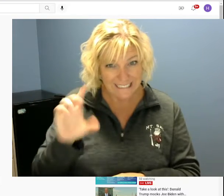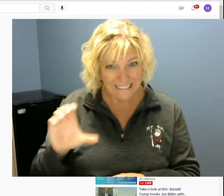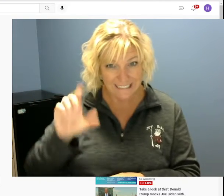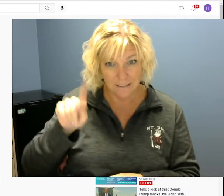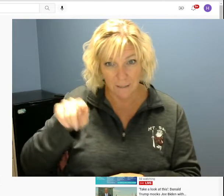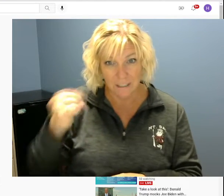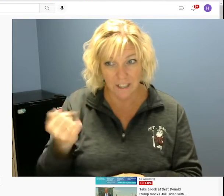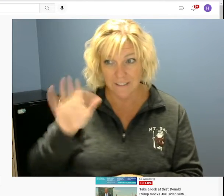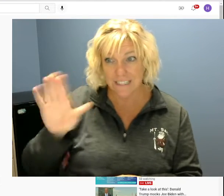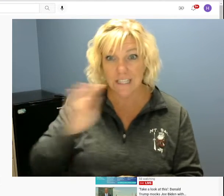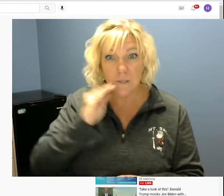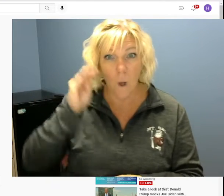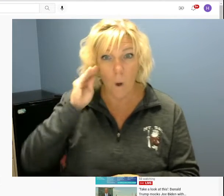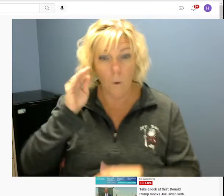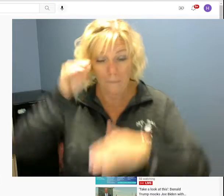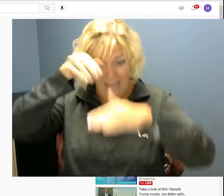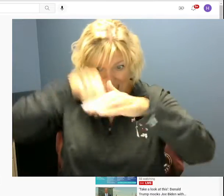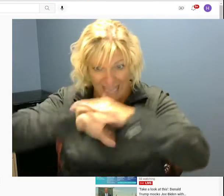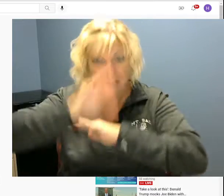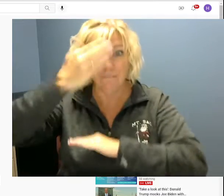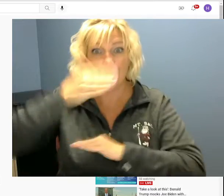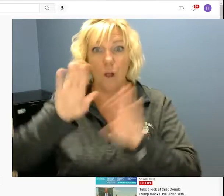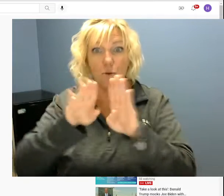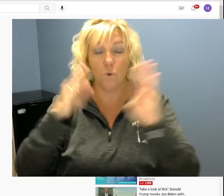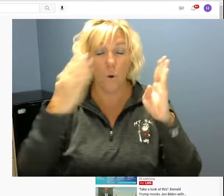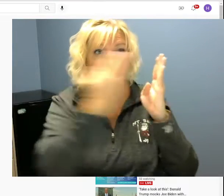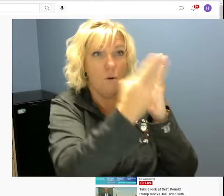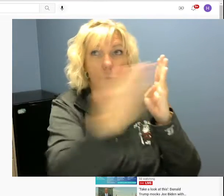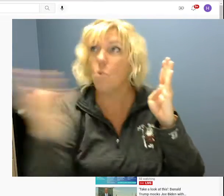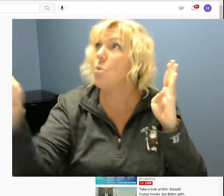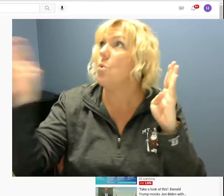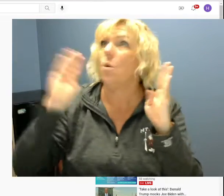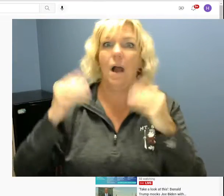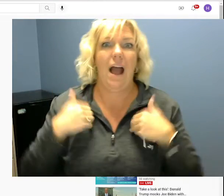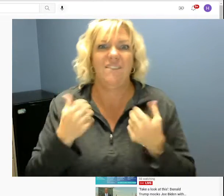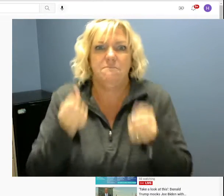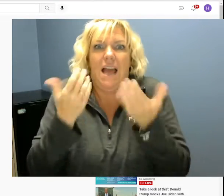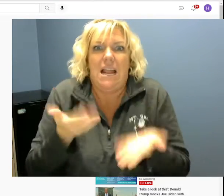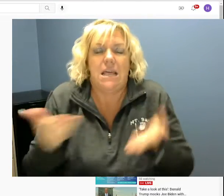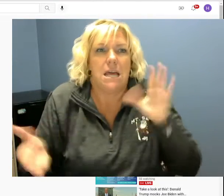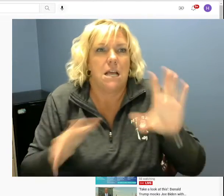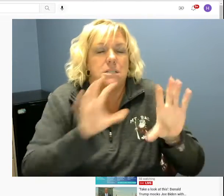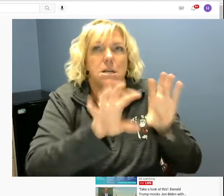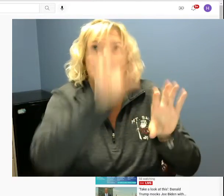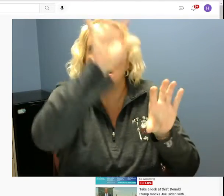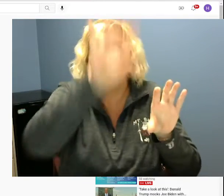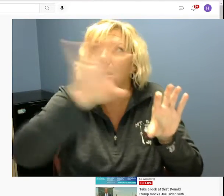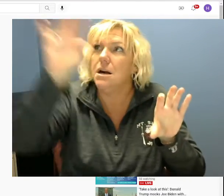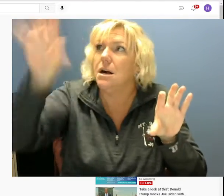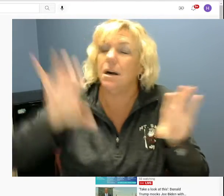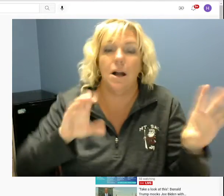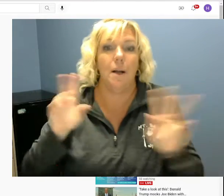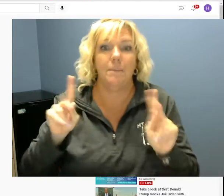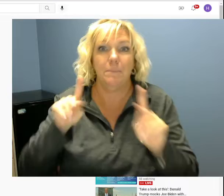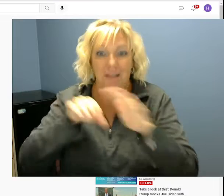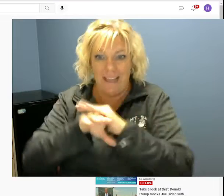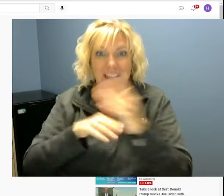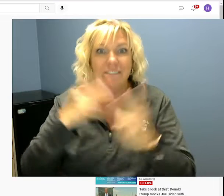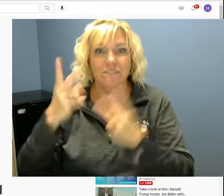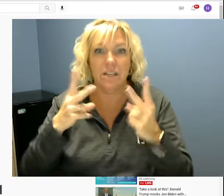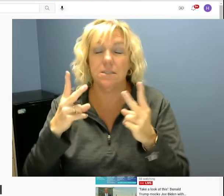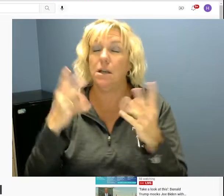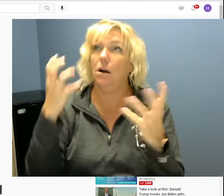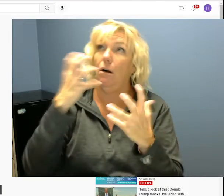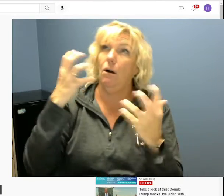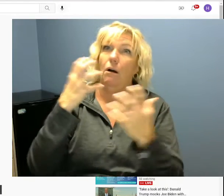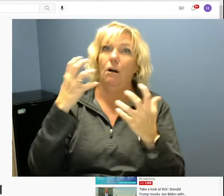in, the central area, he has all the stuff that like kind of like to like wow his visitors. And a lot of the stuff he has in there